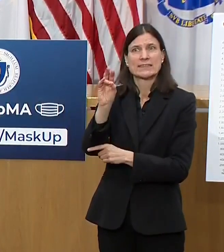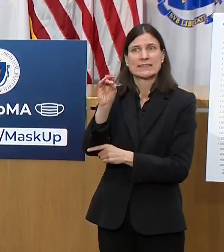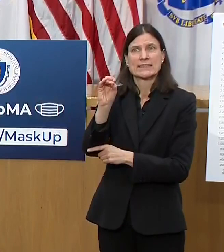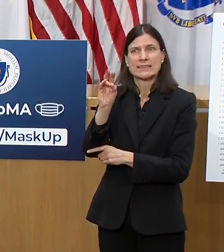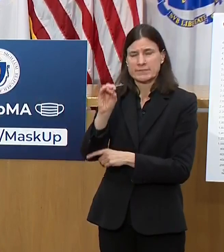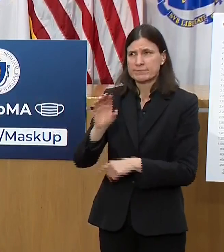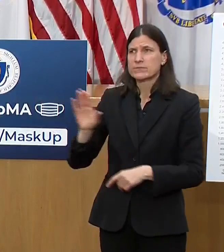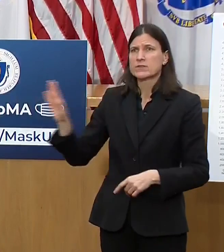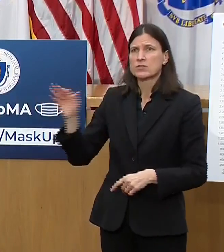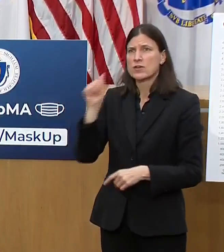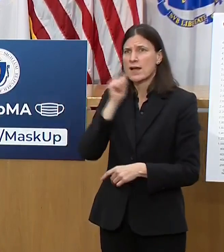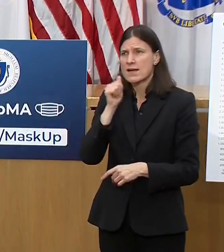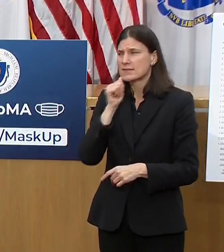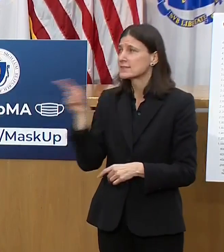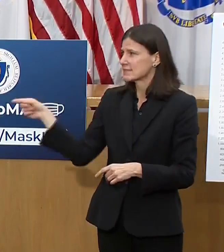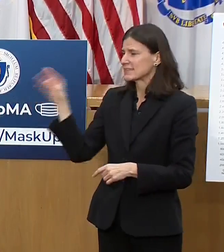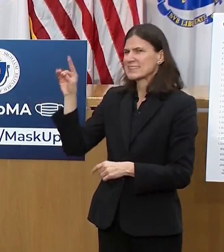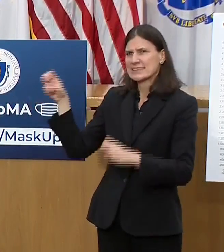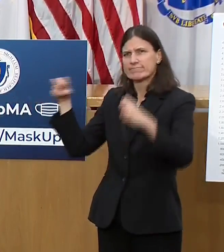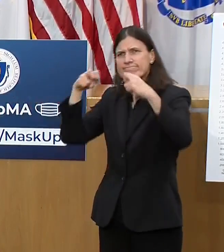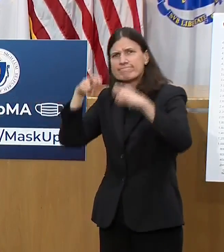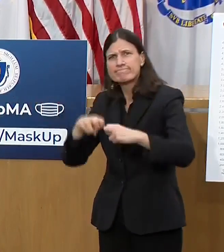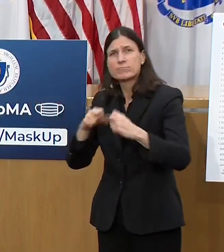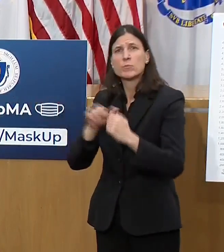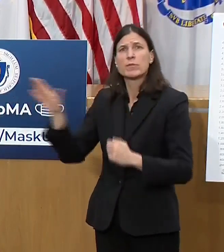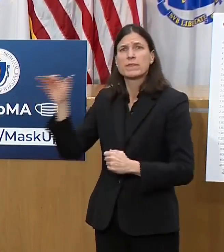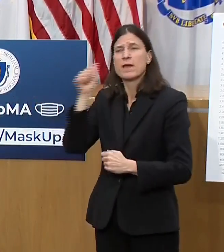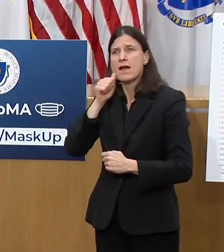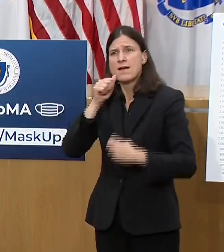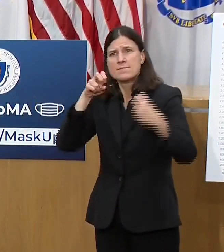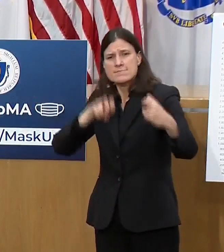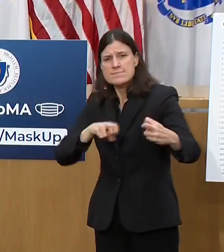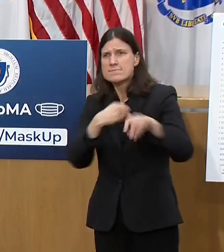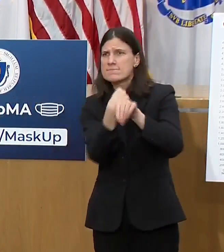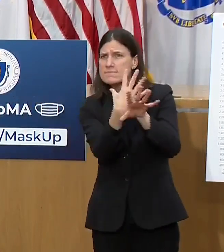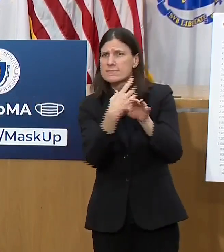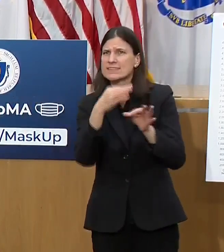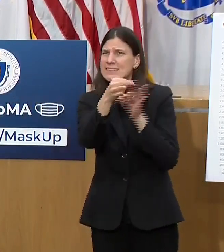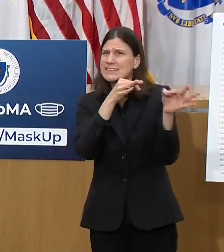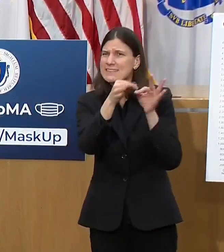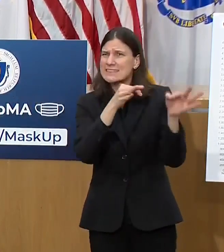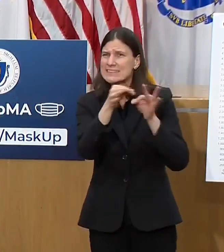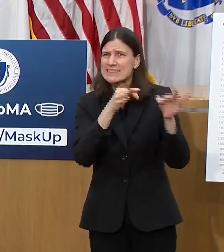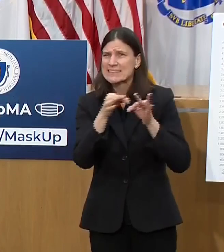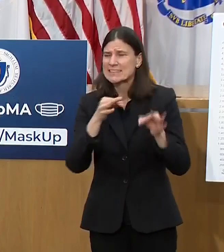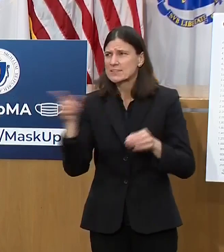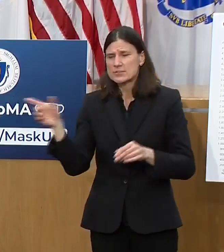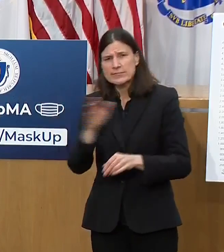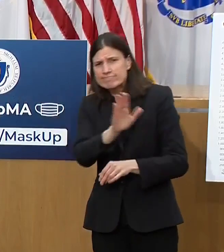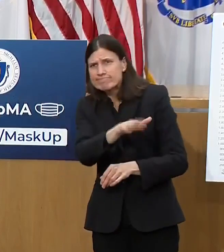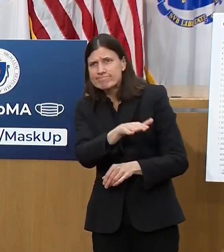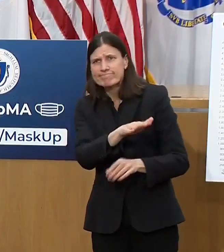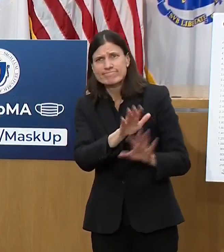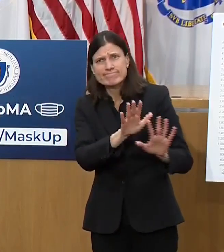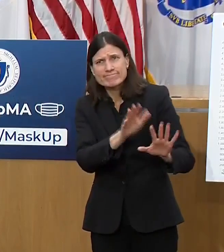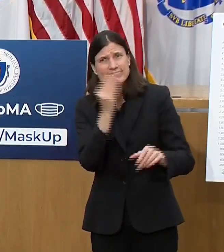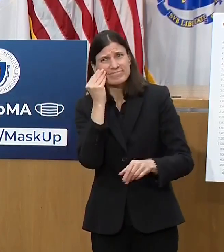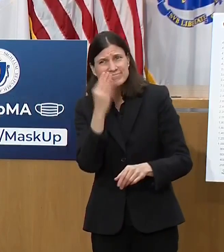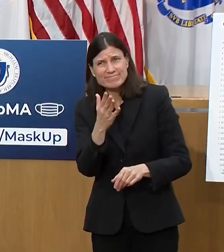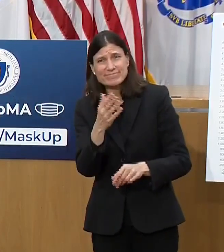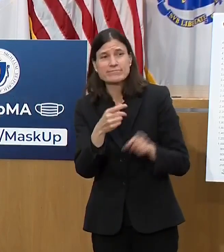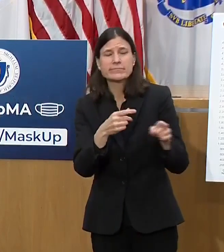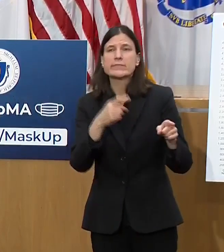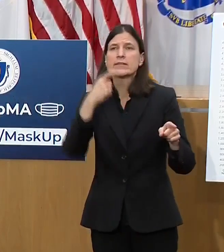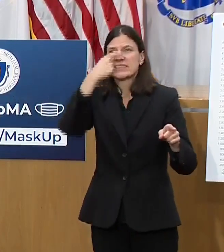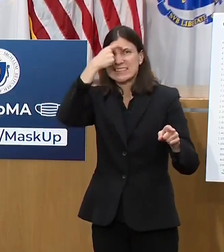having the conversations with her. When we think about Tuskegee and we think about the Henrietta Lacks cell and all of those kinds of things,